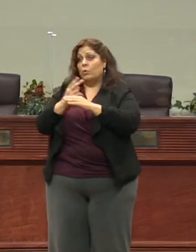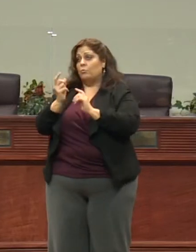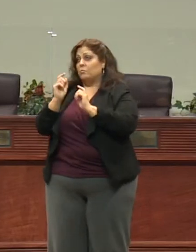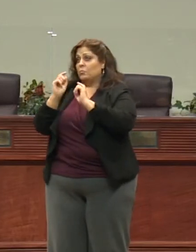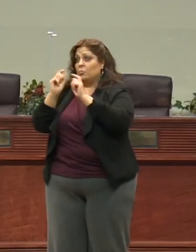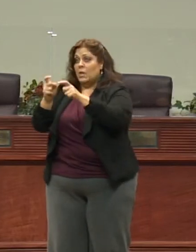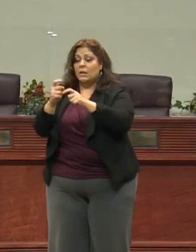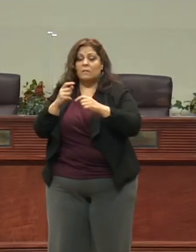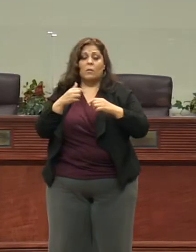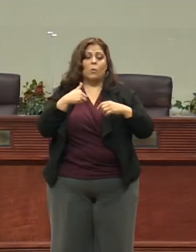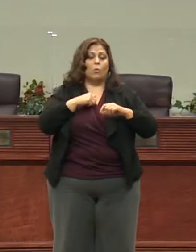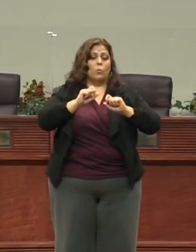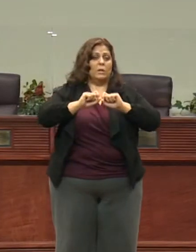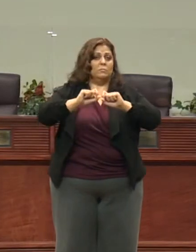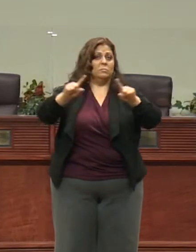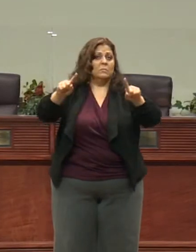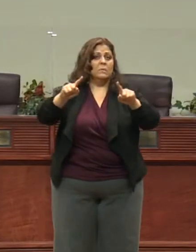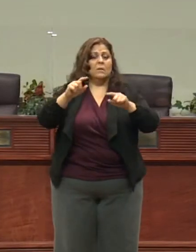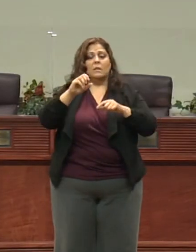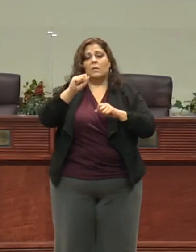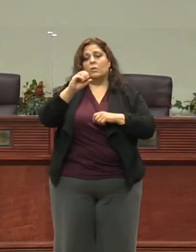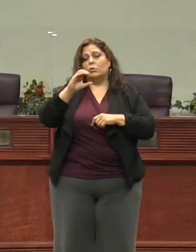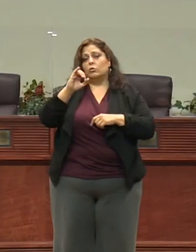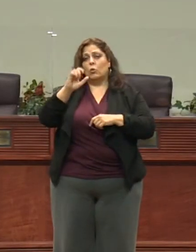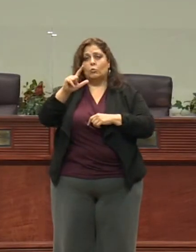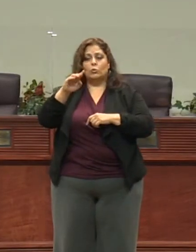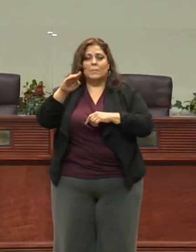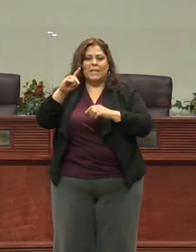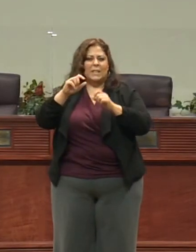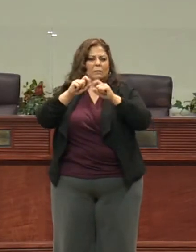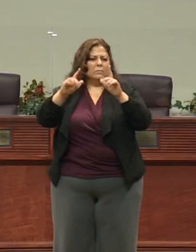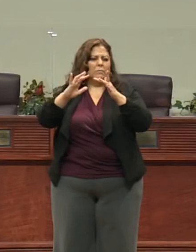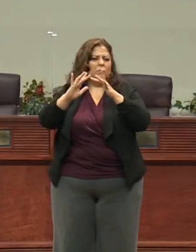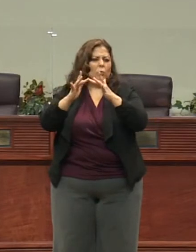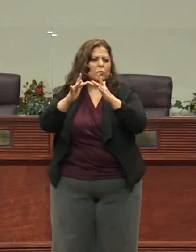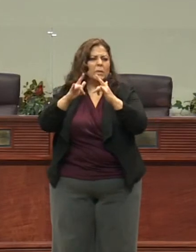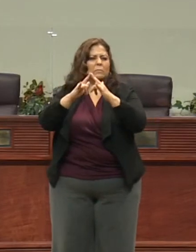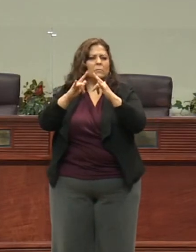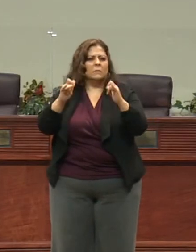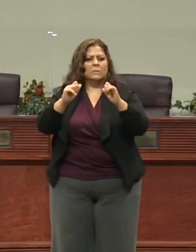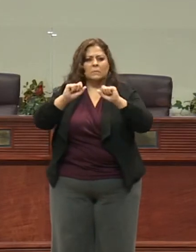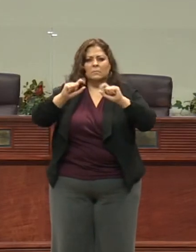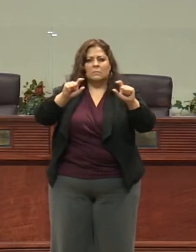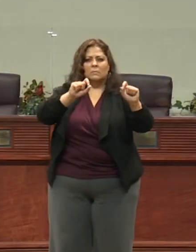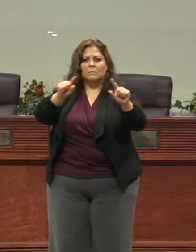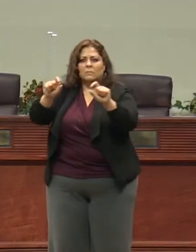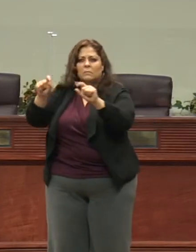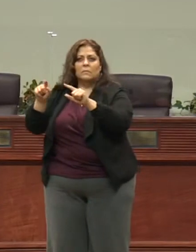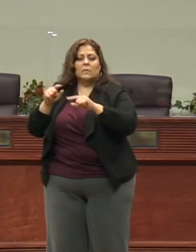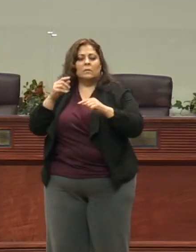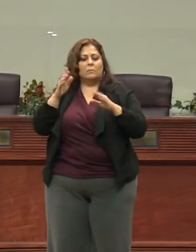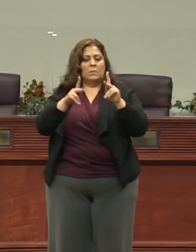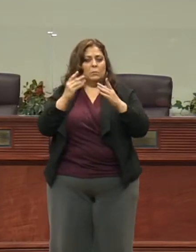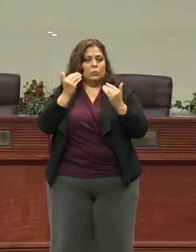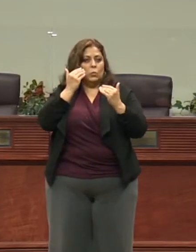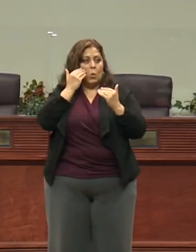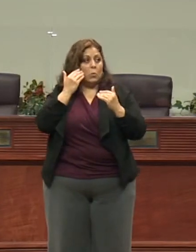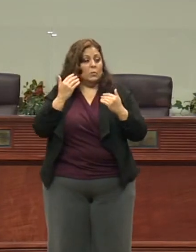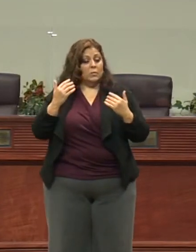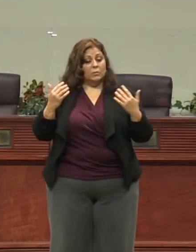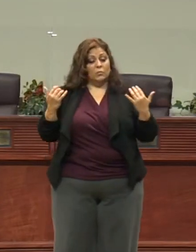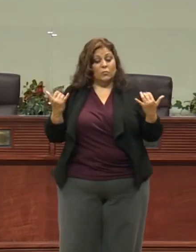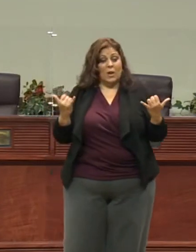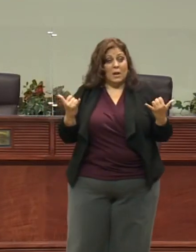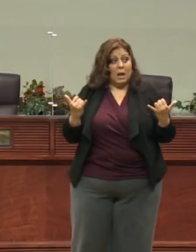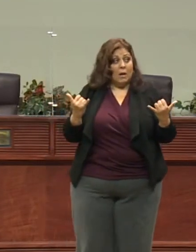media information that we will provide to everyone within our community. What we are experiencing here is